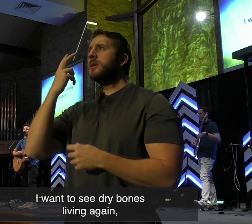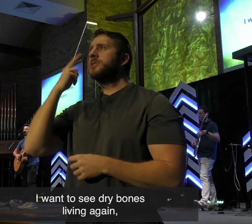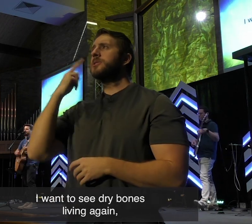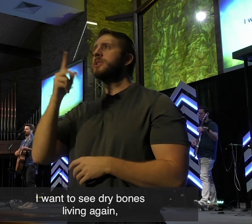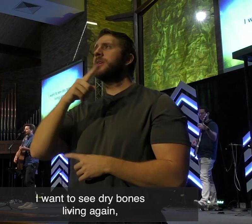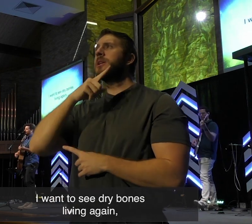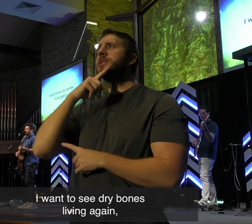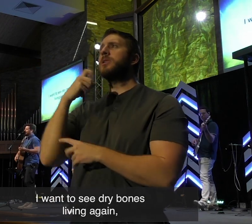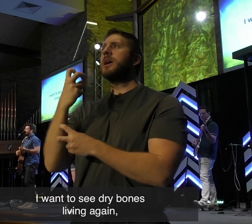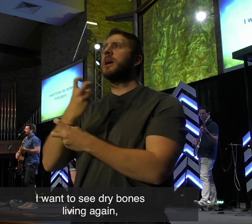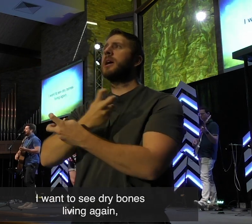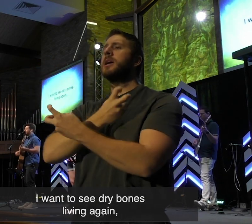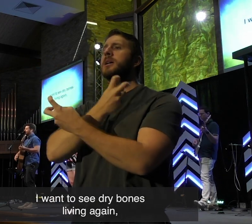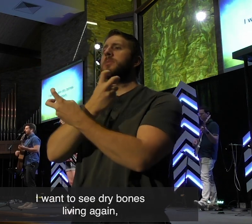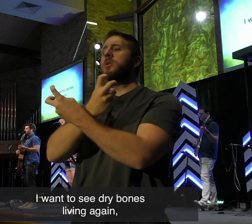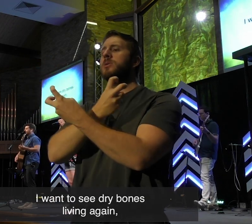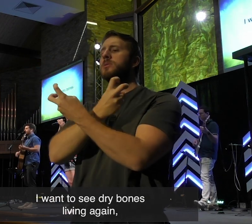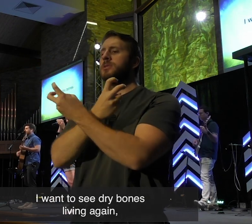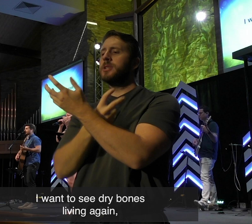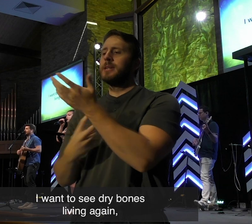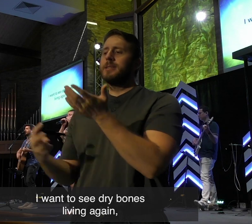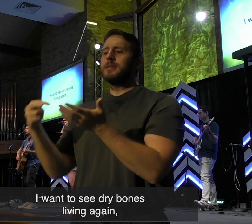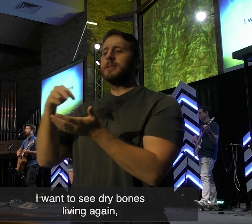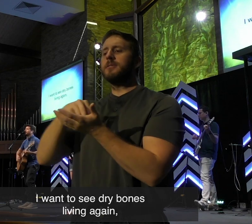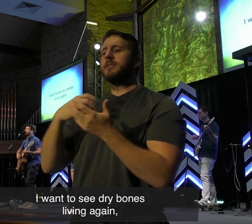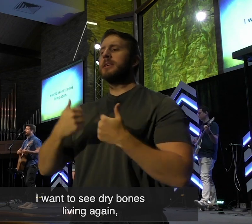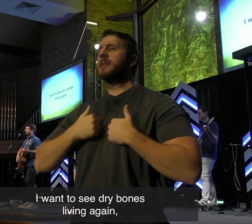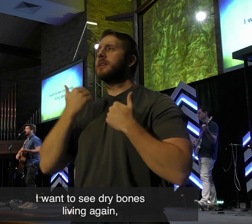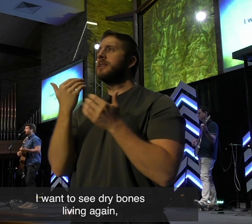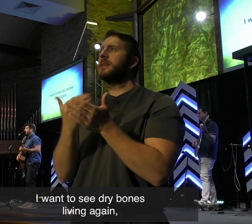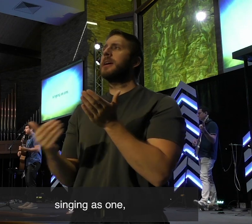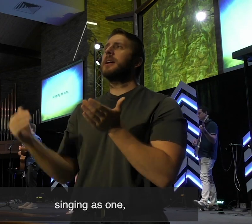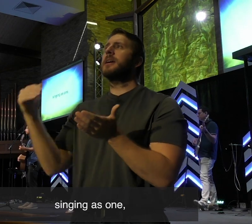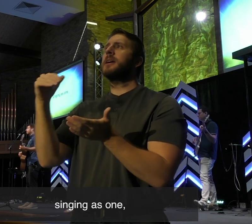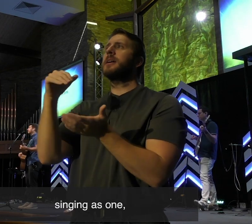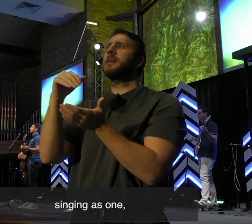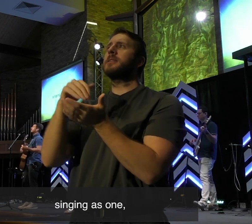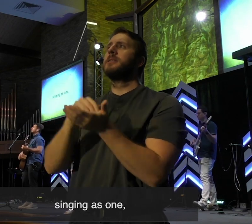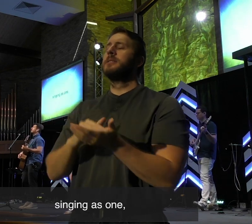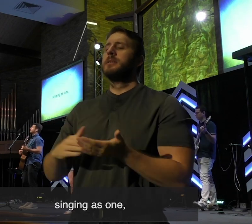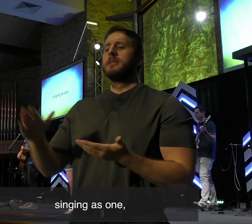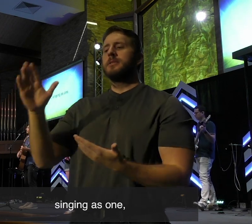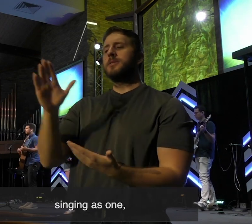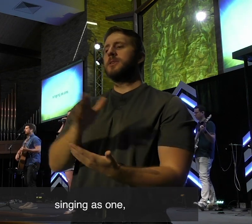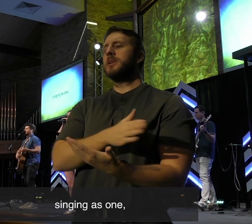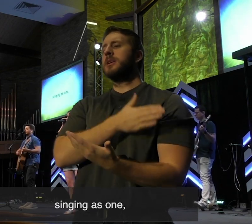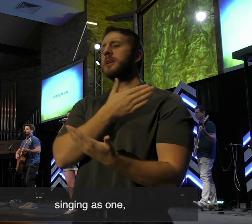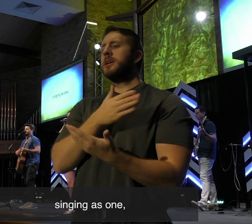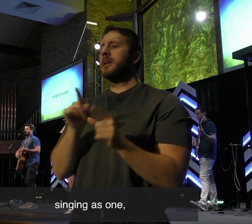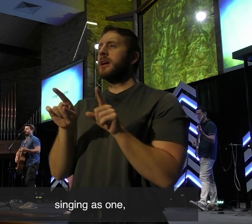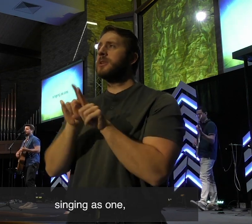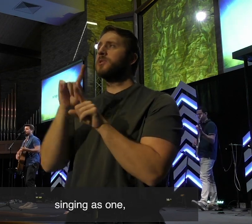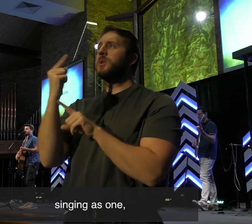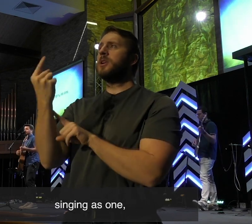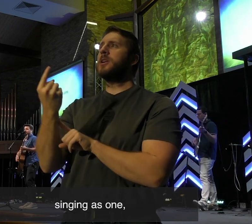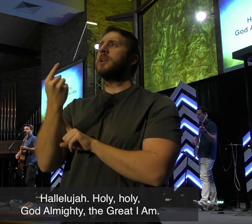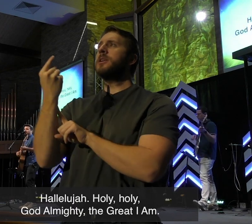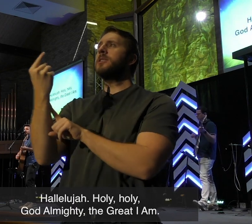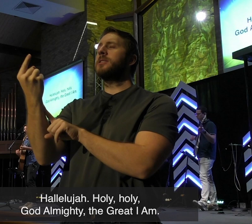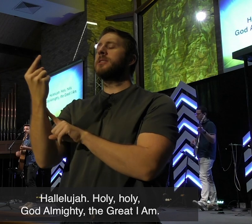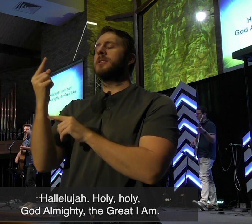Dark. I want to see dry bones living again, singing